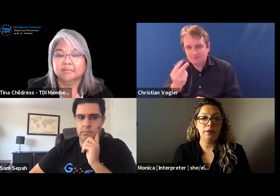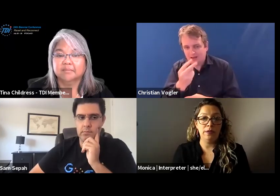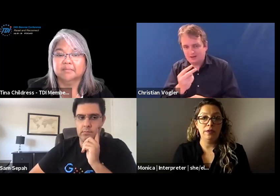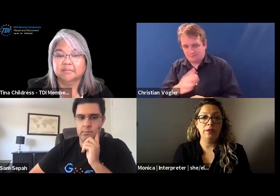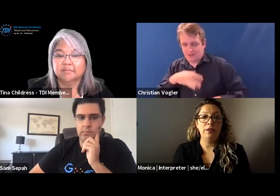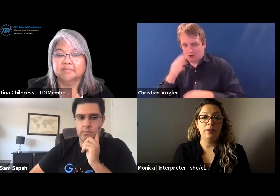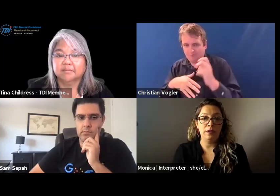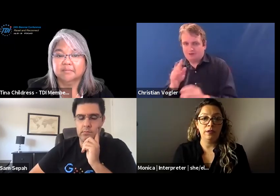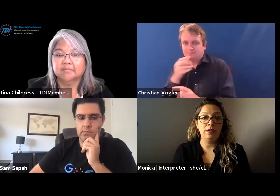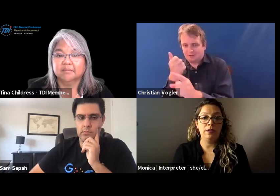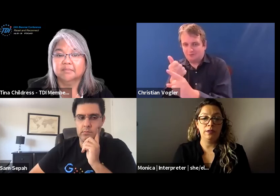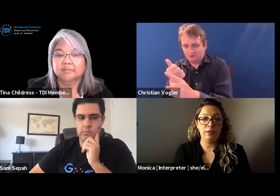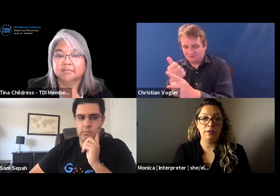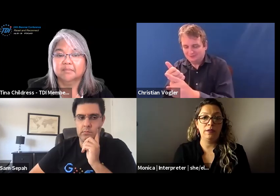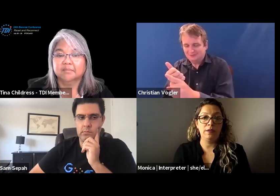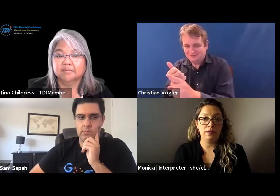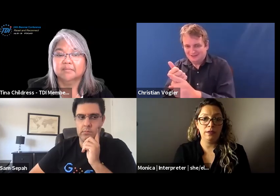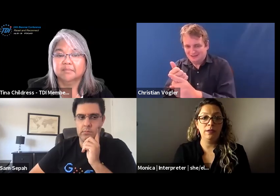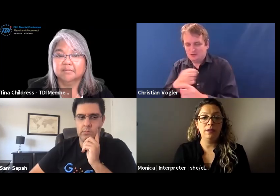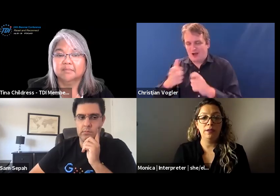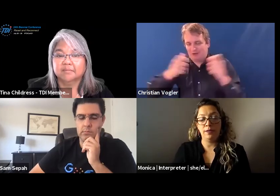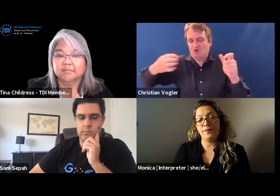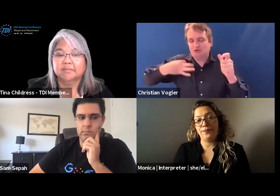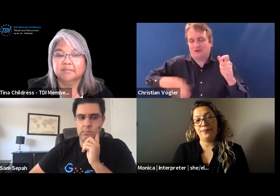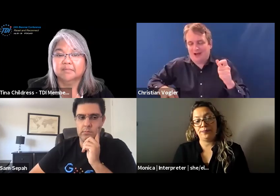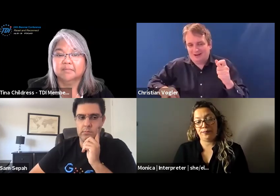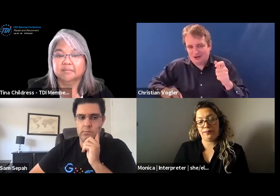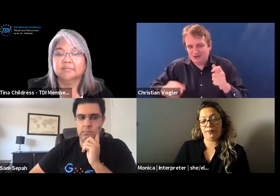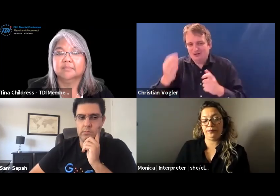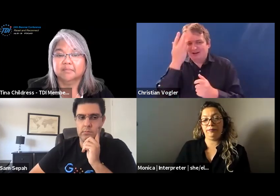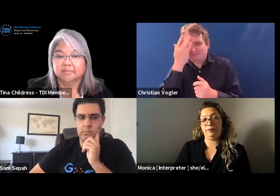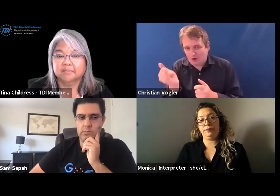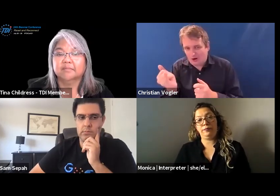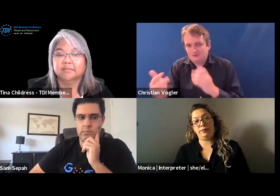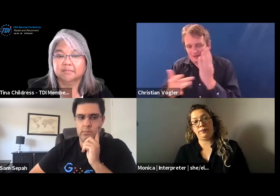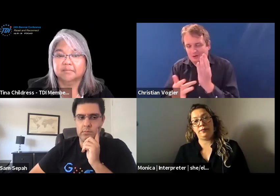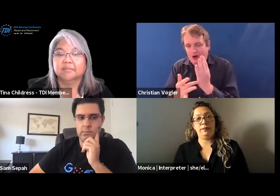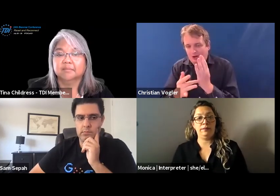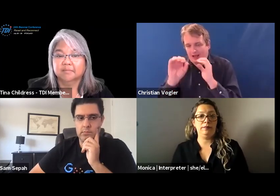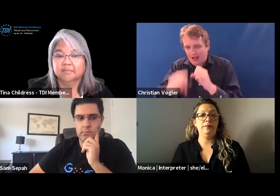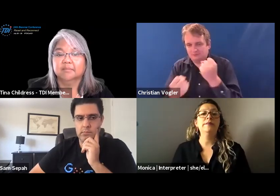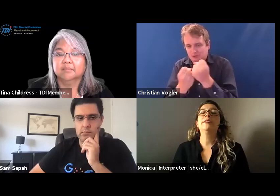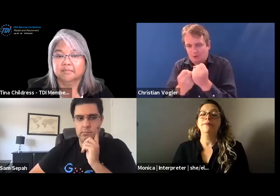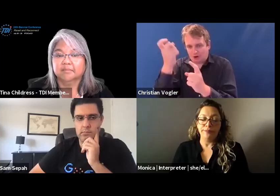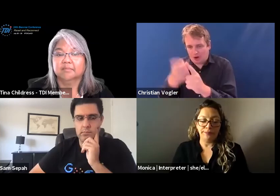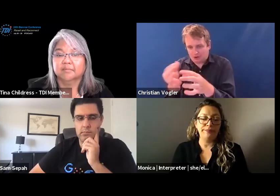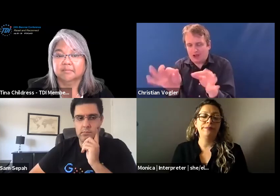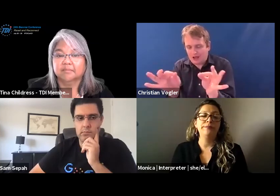hearing and you can read lips and you feel comfortable speaking for yourself, you have a great advantage there, because technology is able